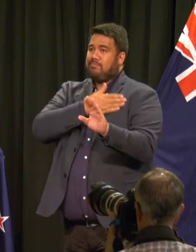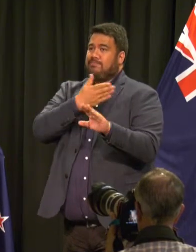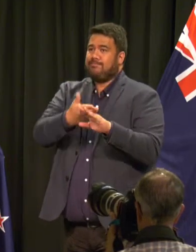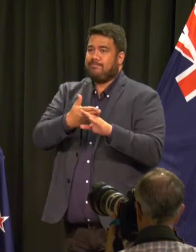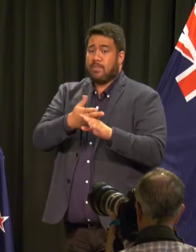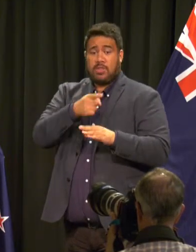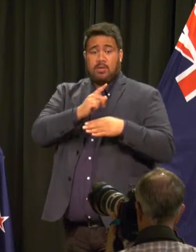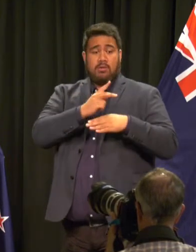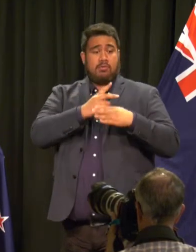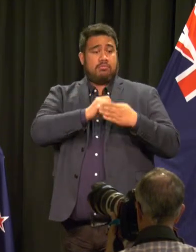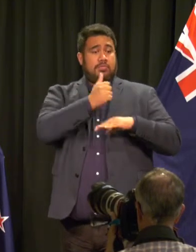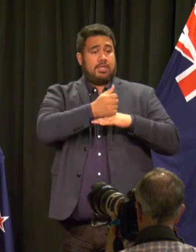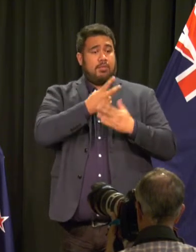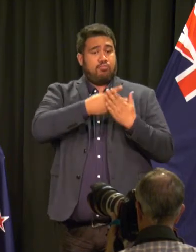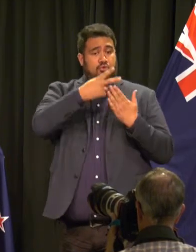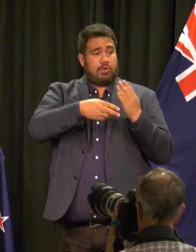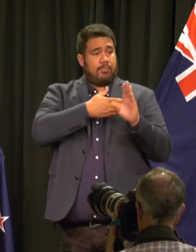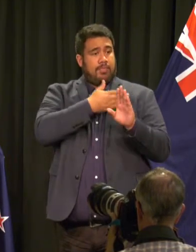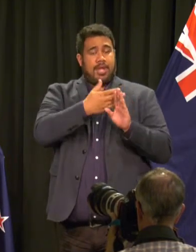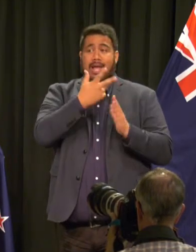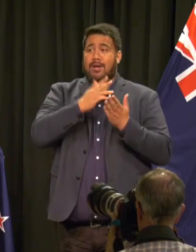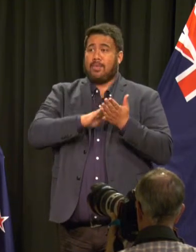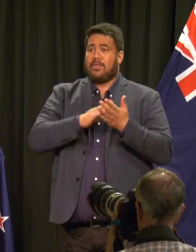in, they have helped